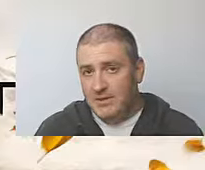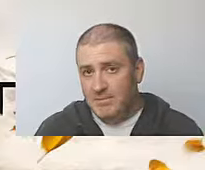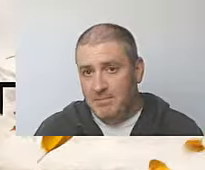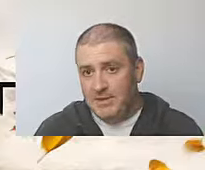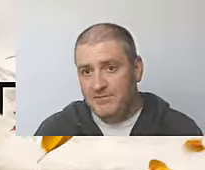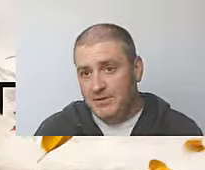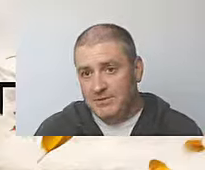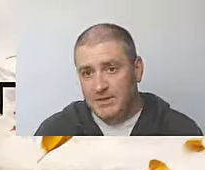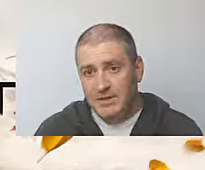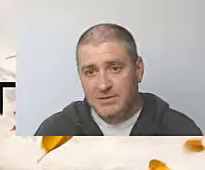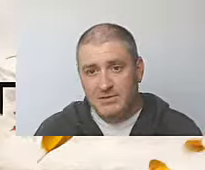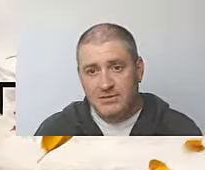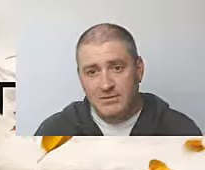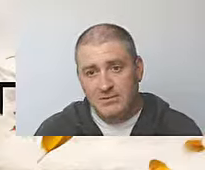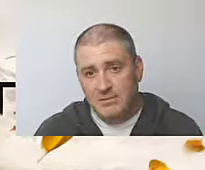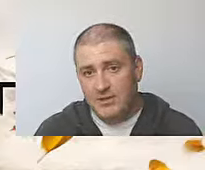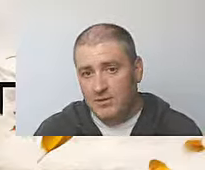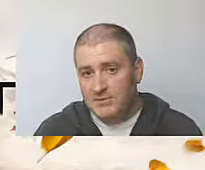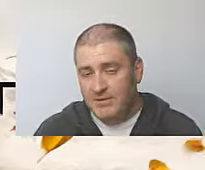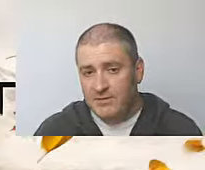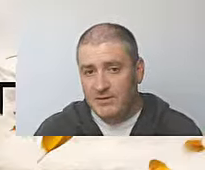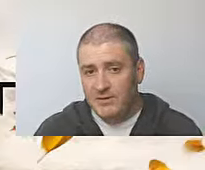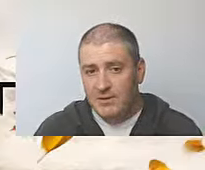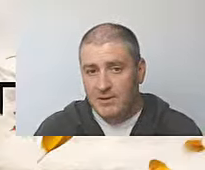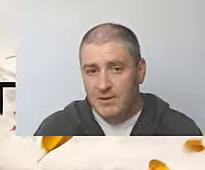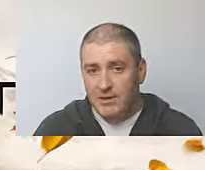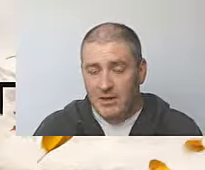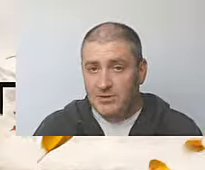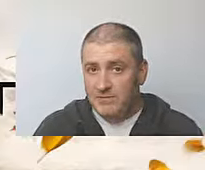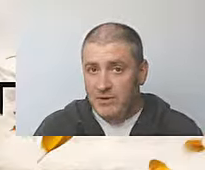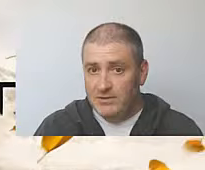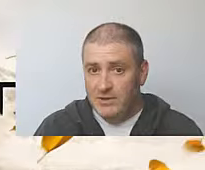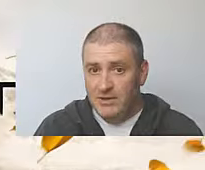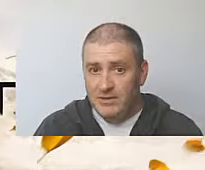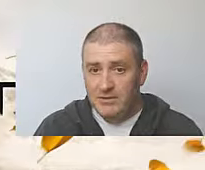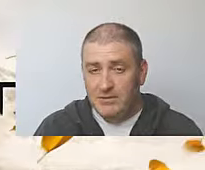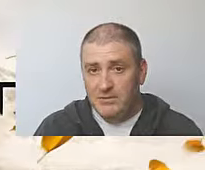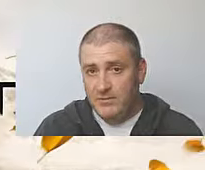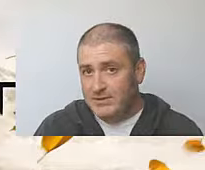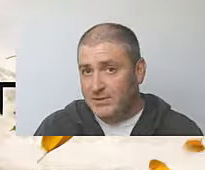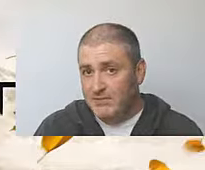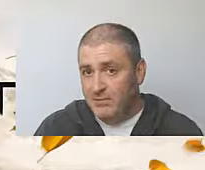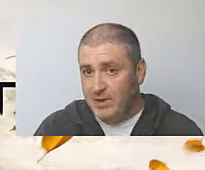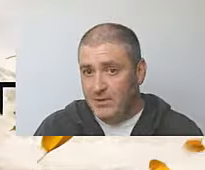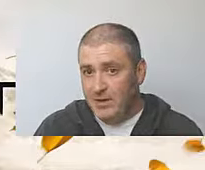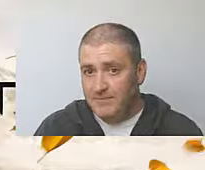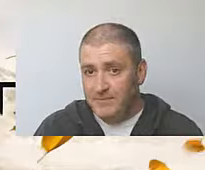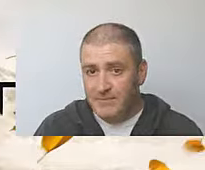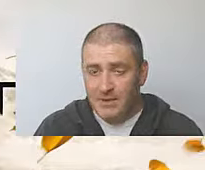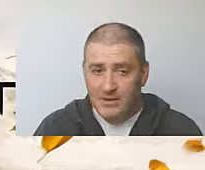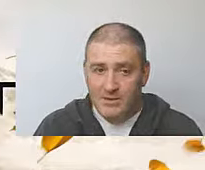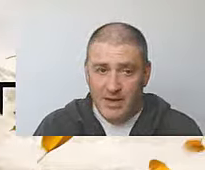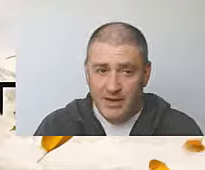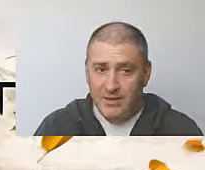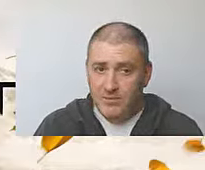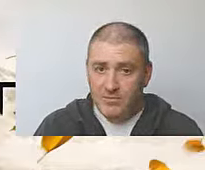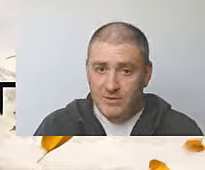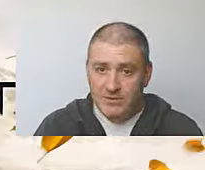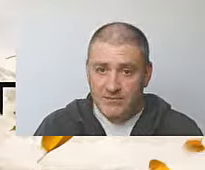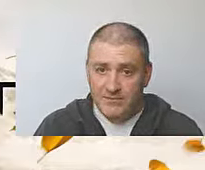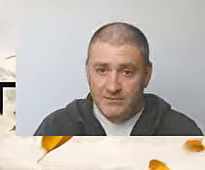games like Battlefield 6, Black Ops 7, Ghost of Yotei, Resident Evil Requiem,